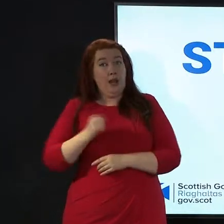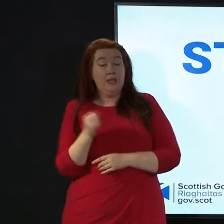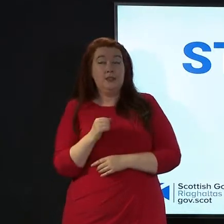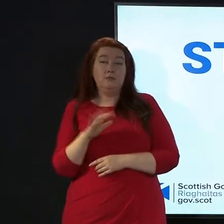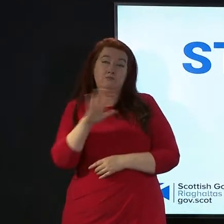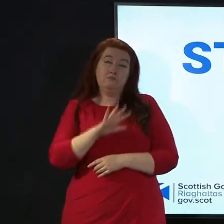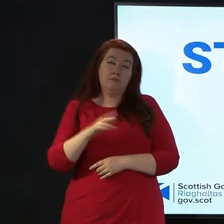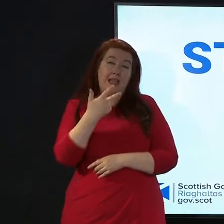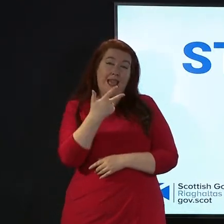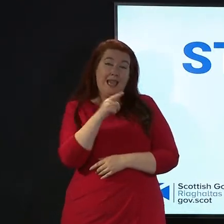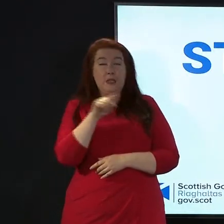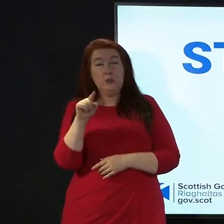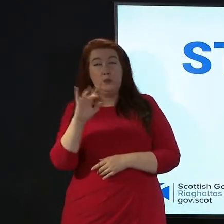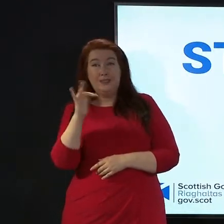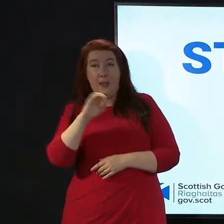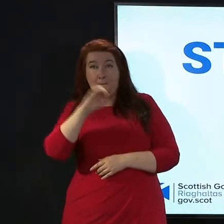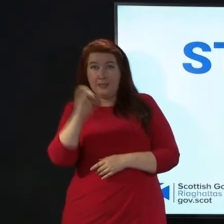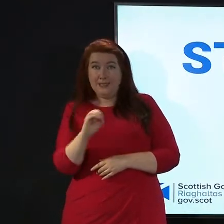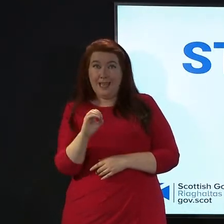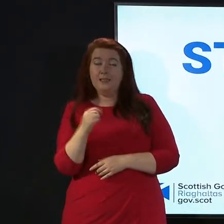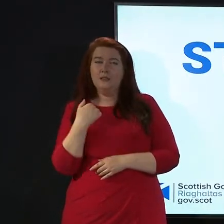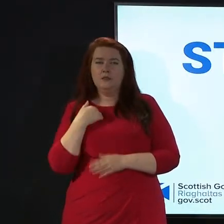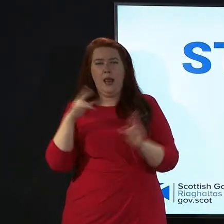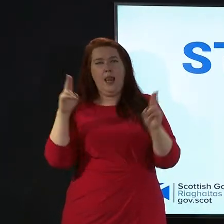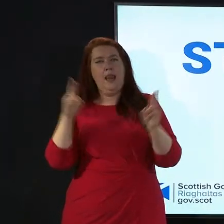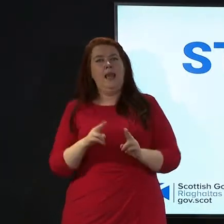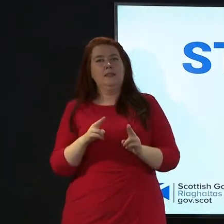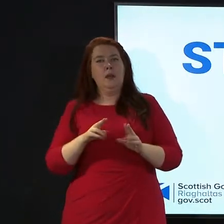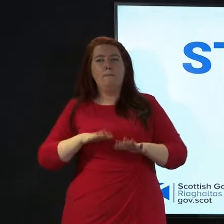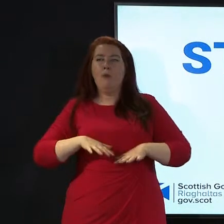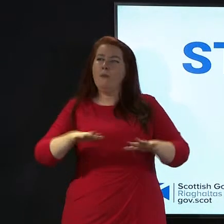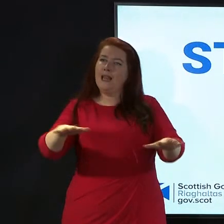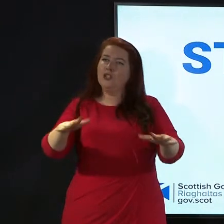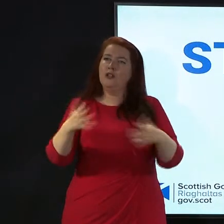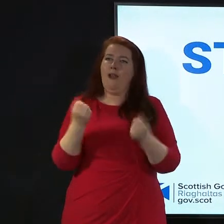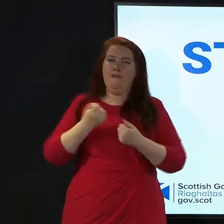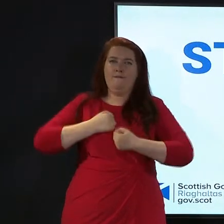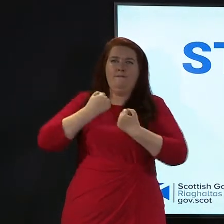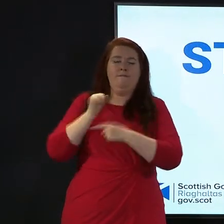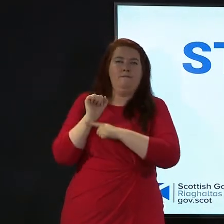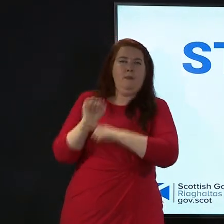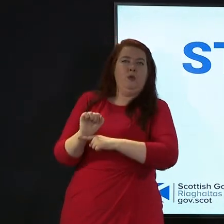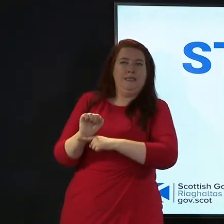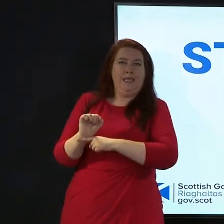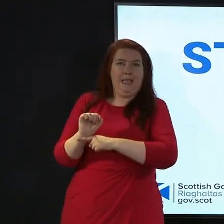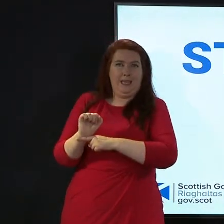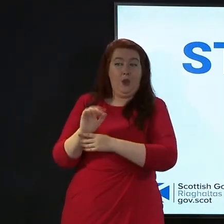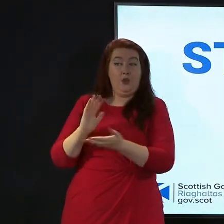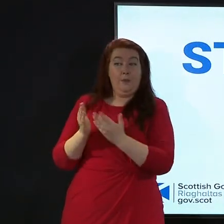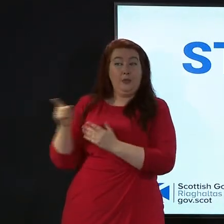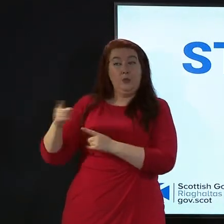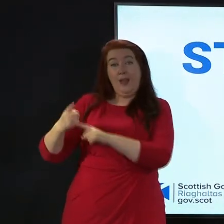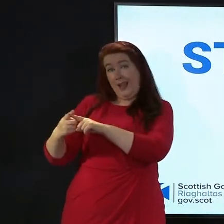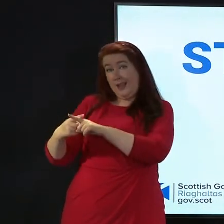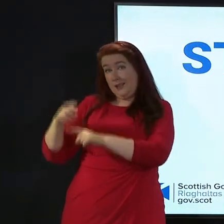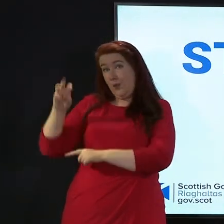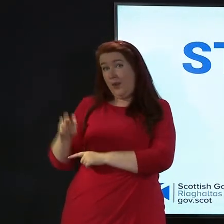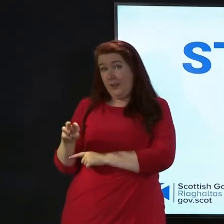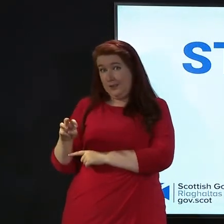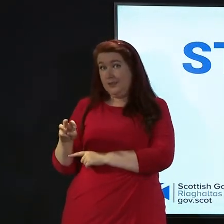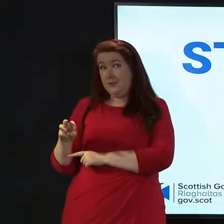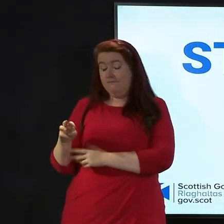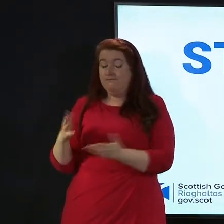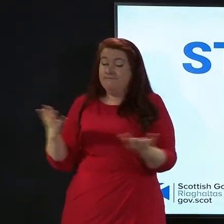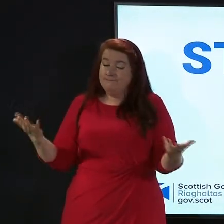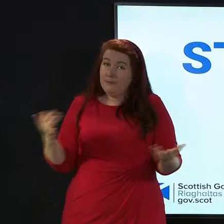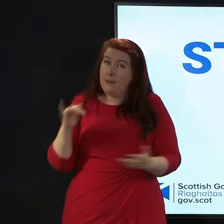8 to 10% lower population immunity in Scotland than in England and Wales, which may be reflective of